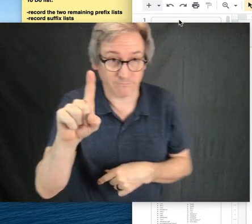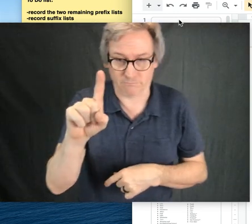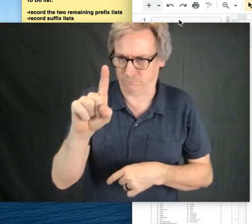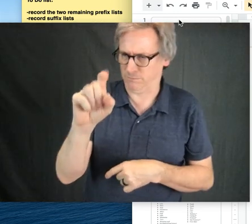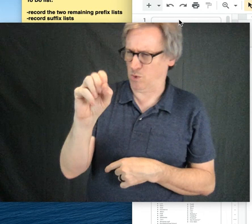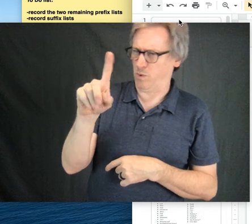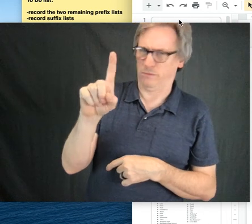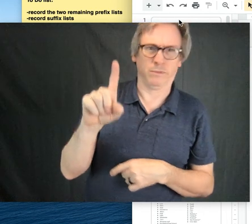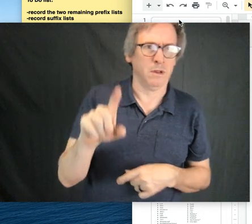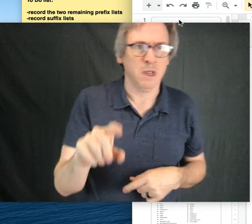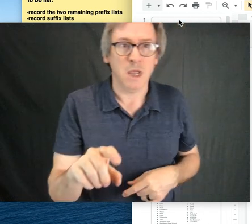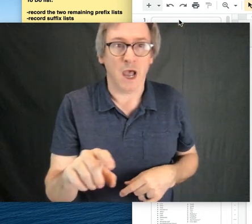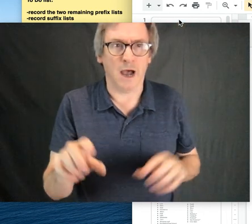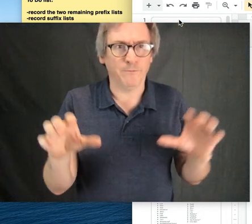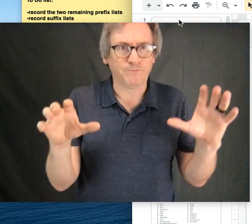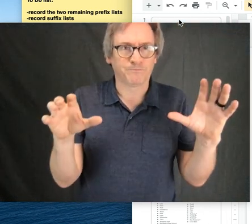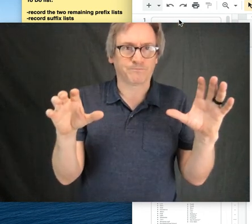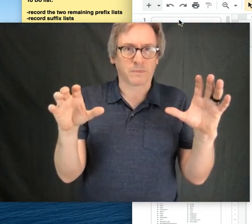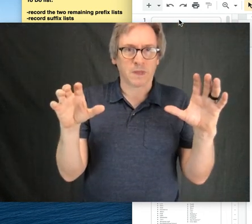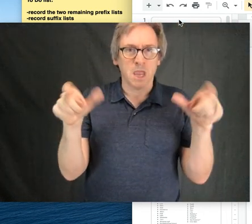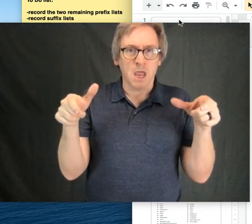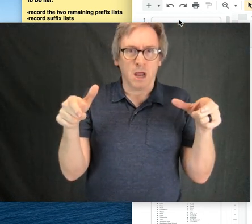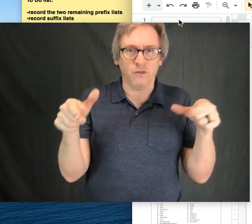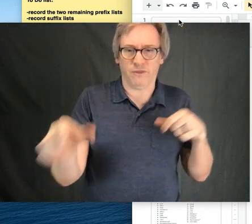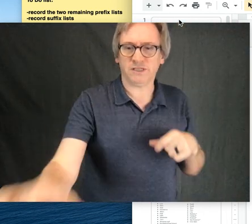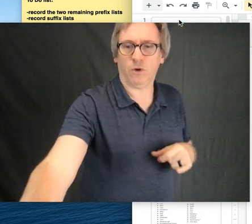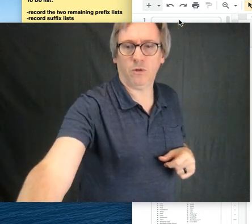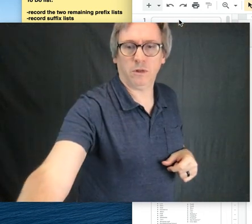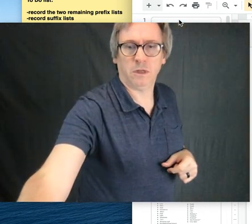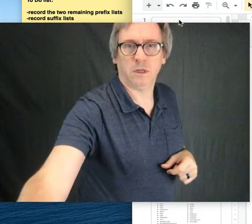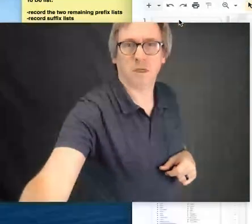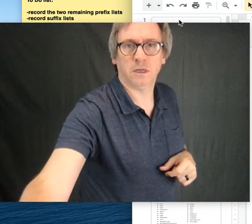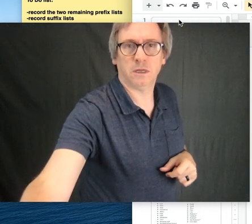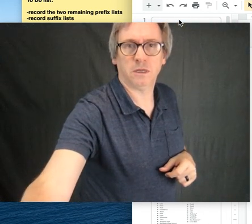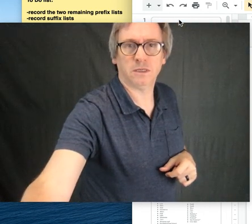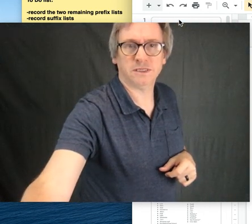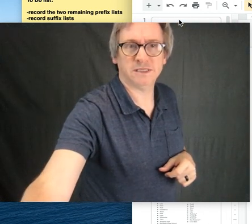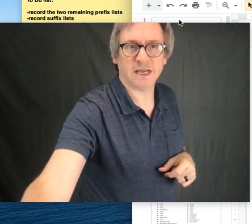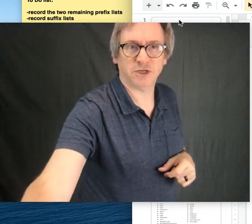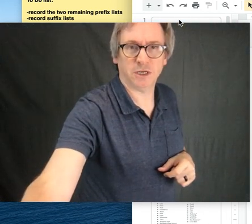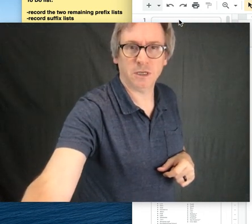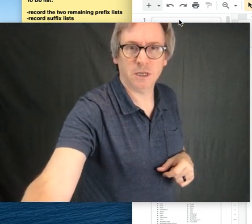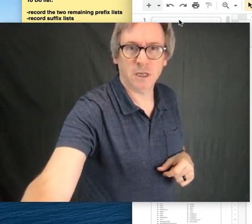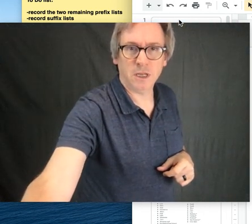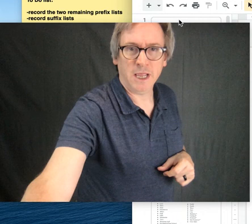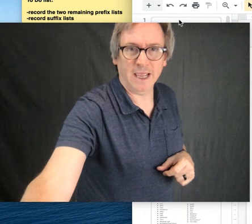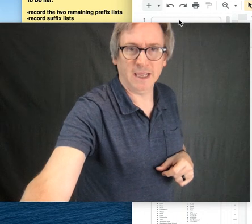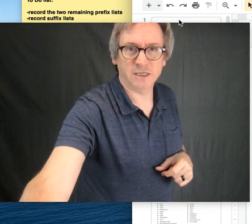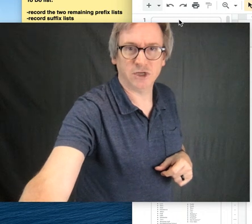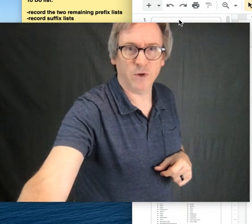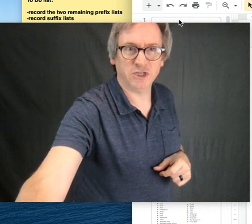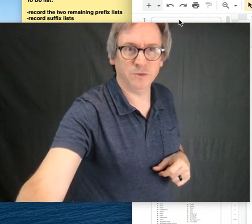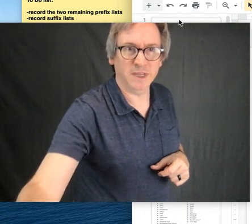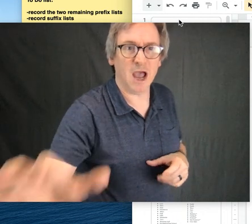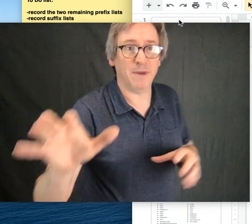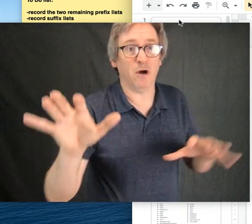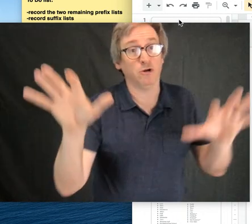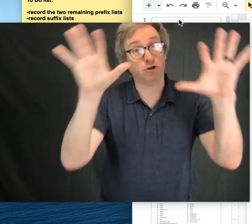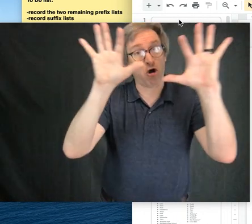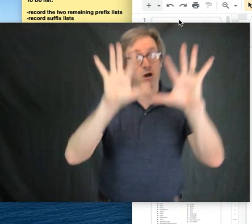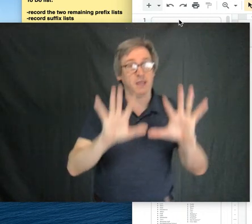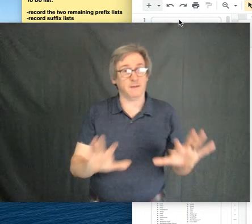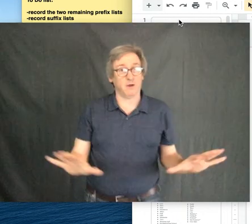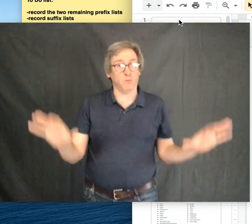3.01, um, this whole section is going to be